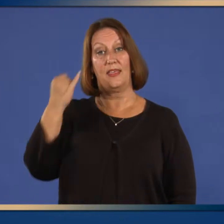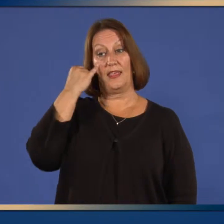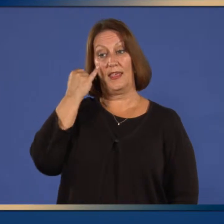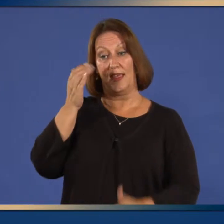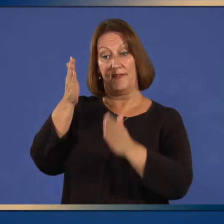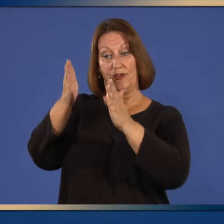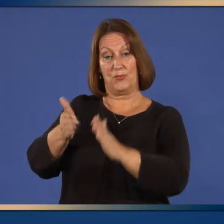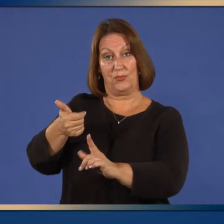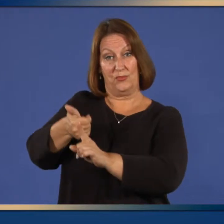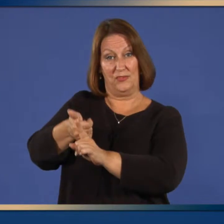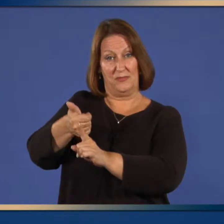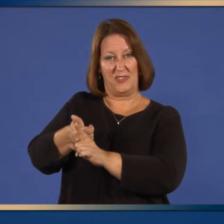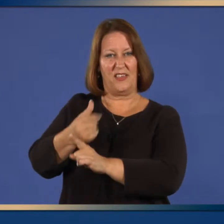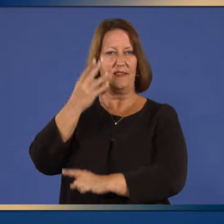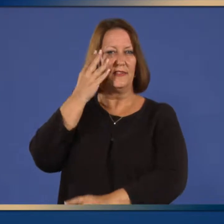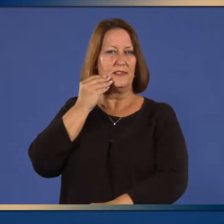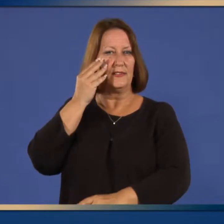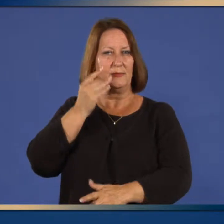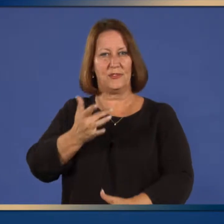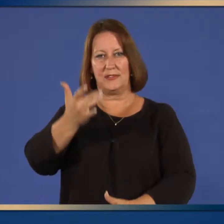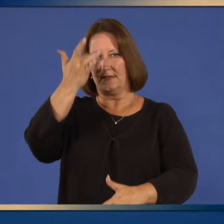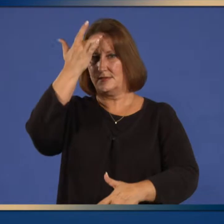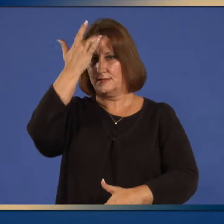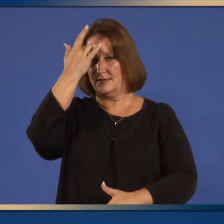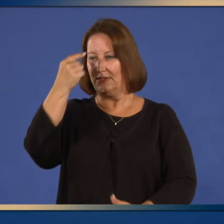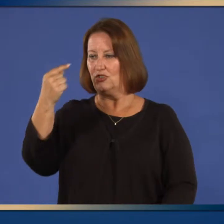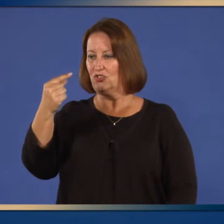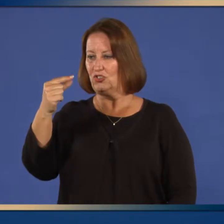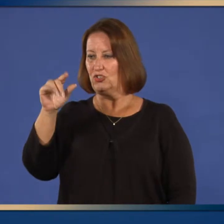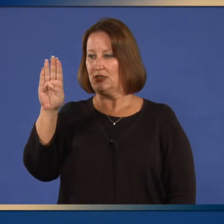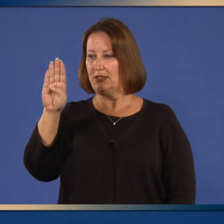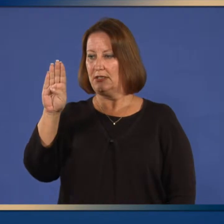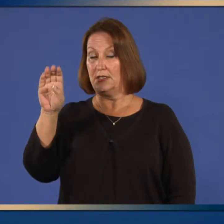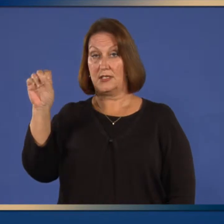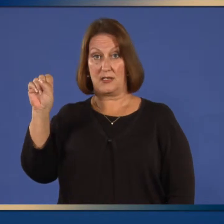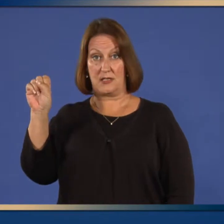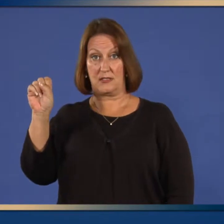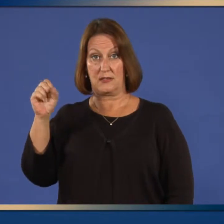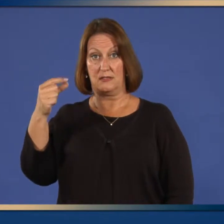A history of Guillain-Barré syndrome, GBS,